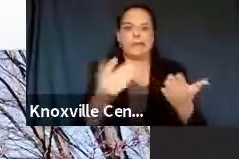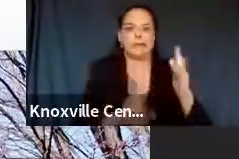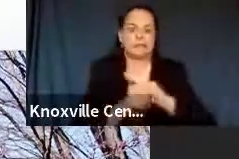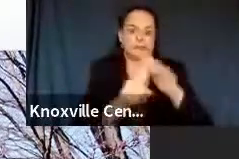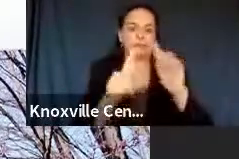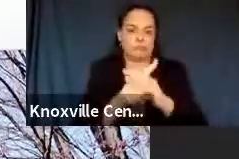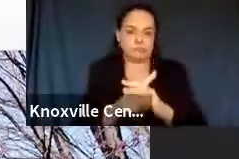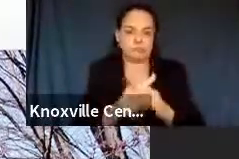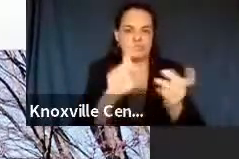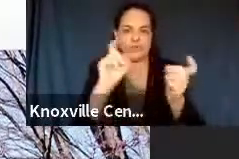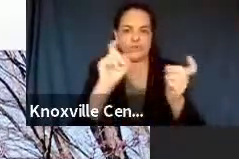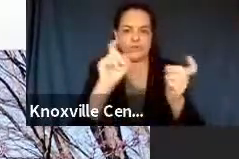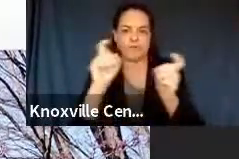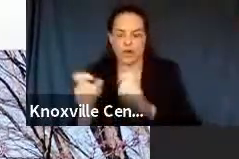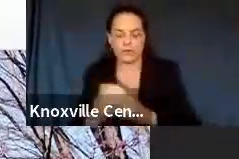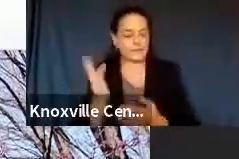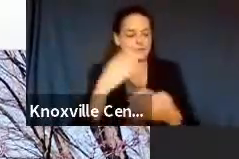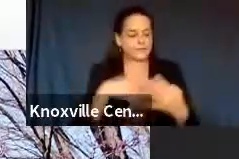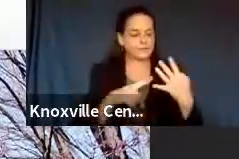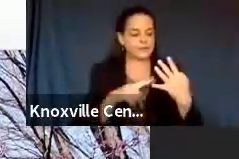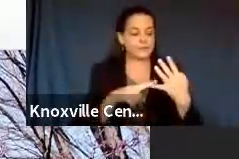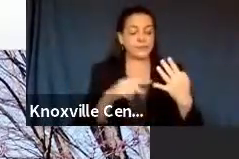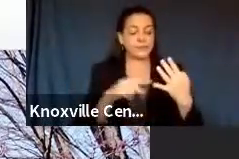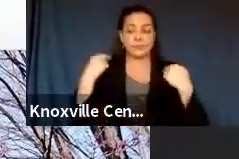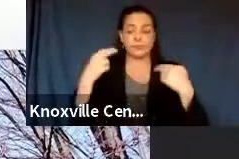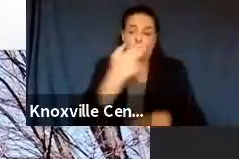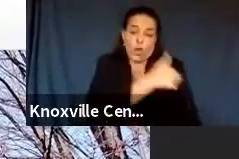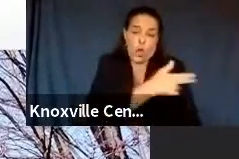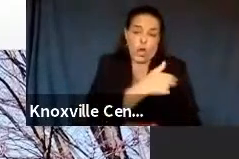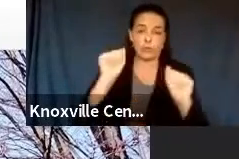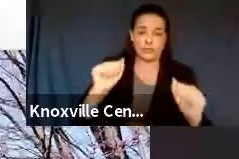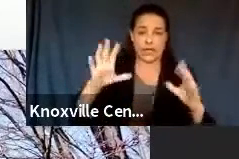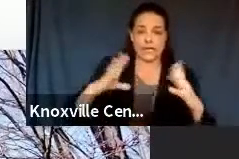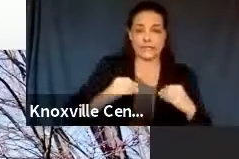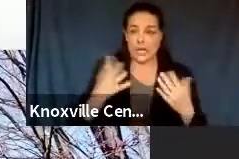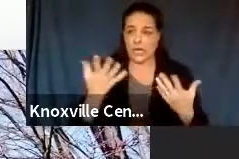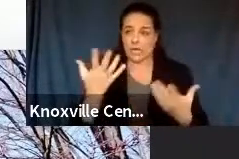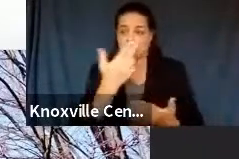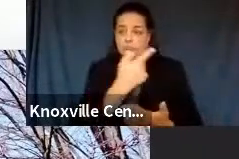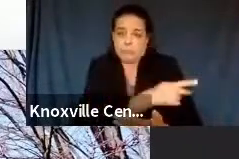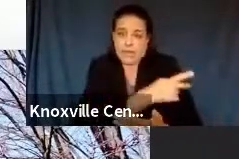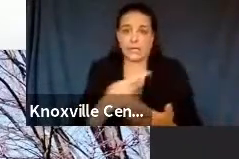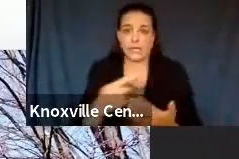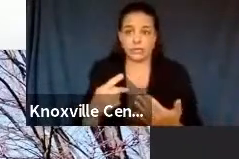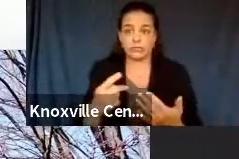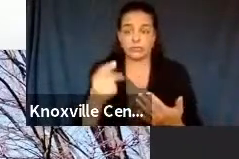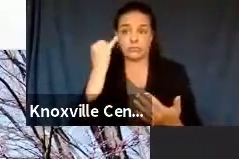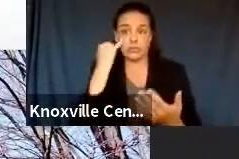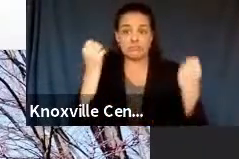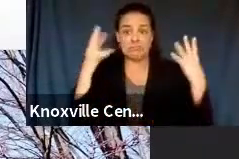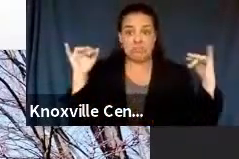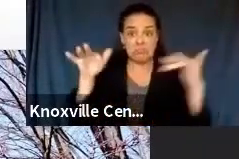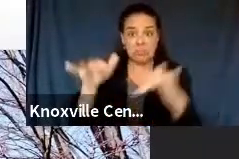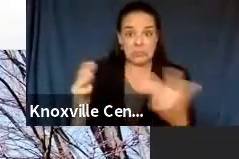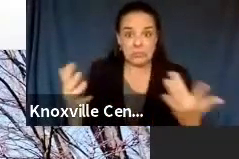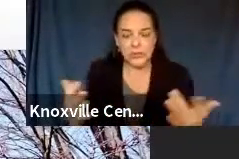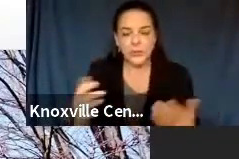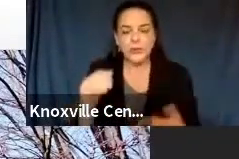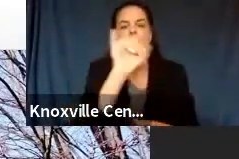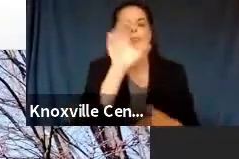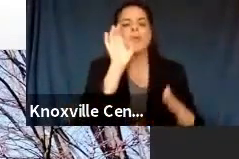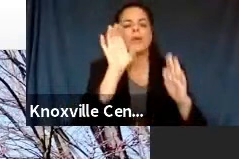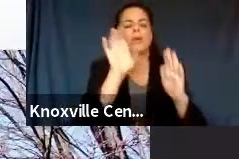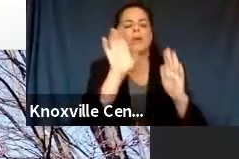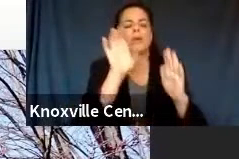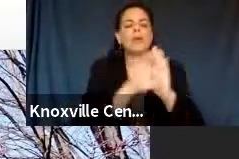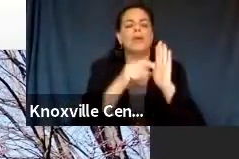Our fourth benchmark, healthcare system capabilities remain within current and forecasted surge capacity. These graphs show